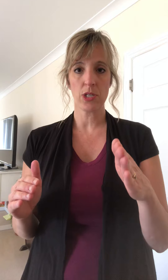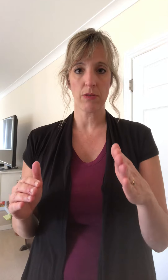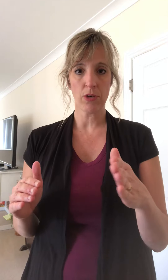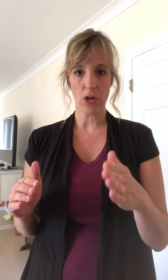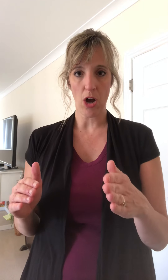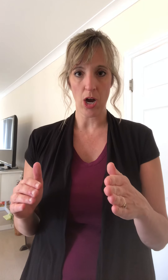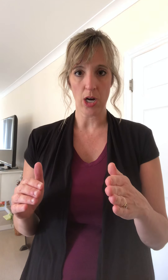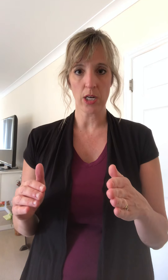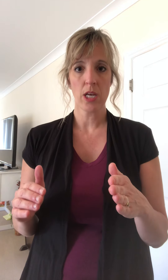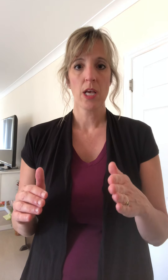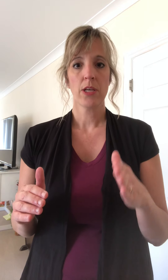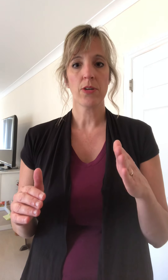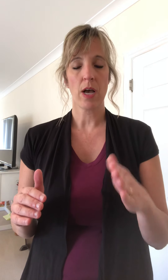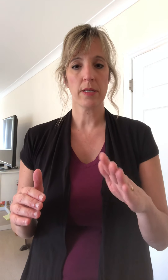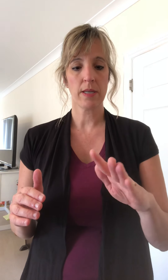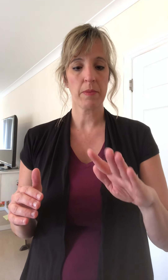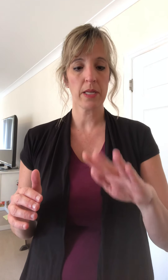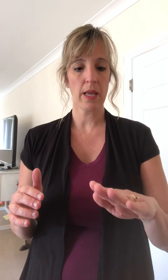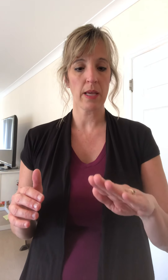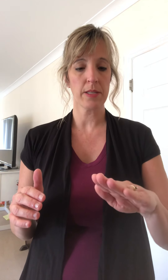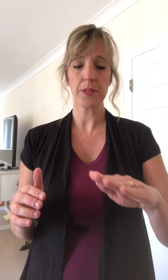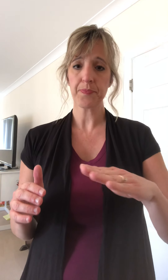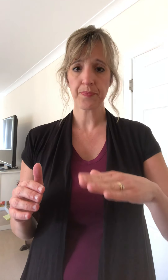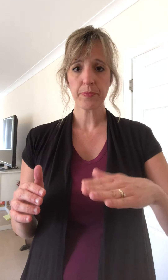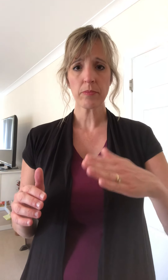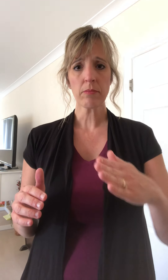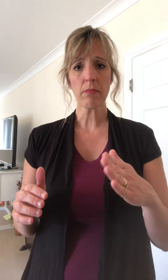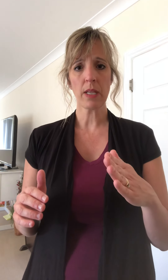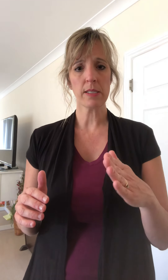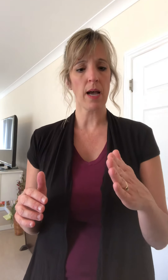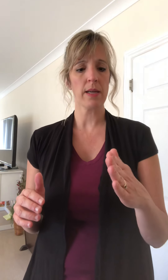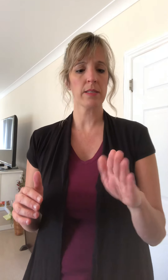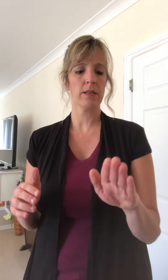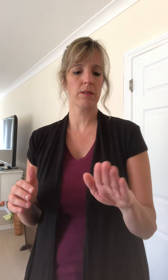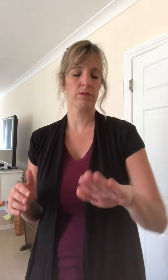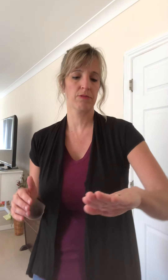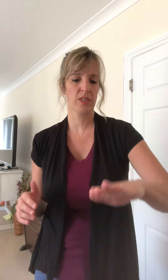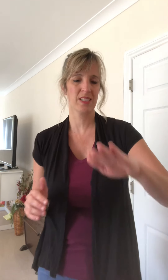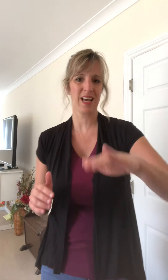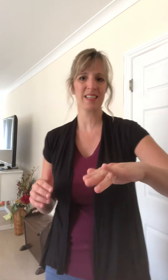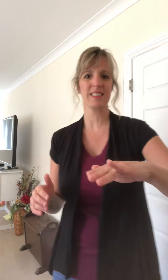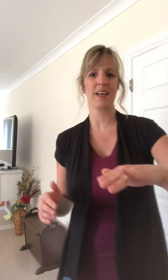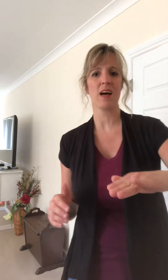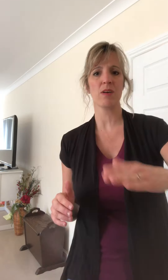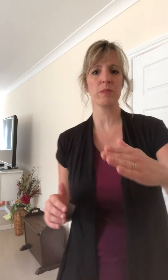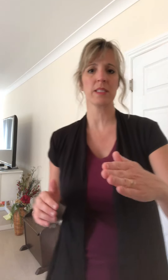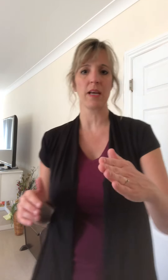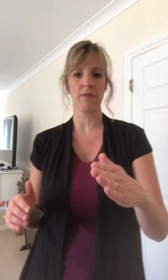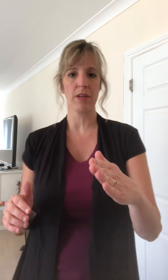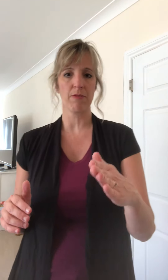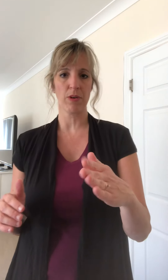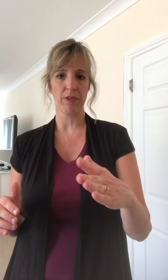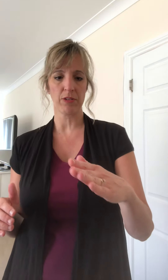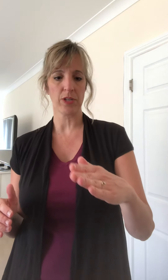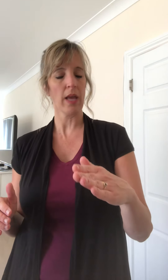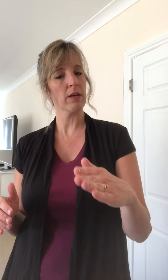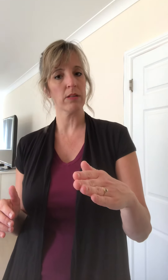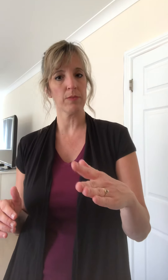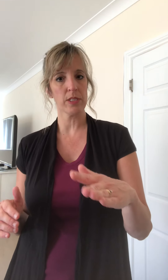of your car. Your non-dominant hand is kind of down, but it's kind of at a 45-degree angle, I would